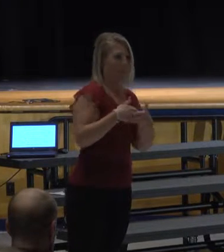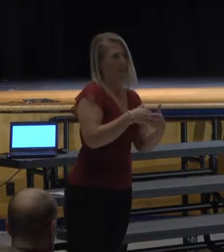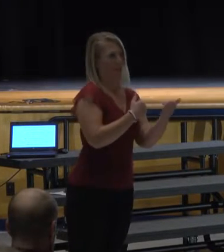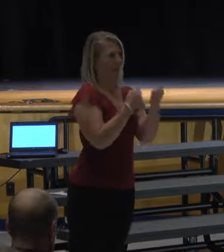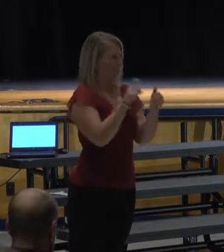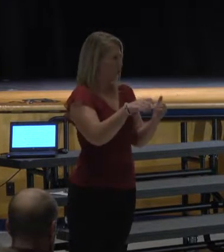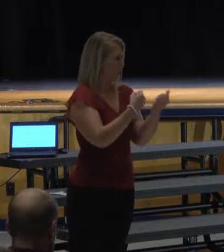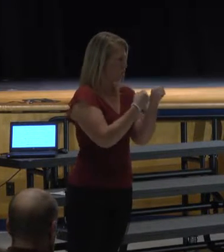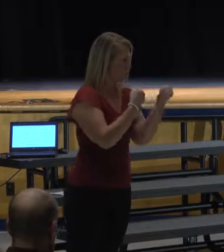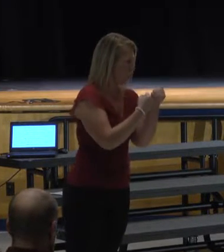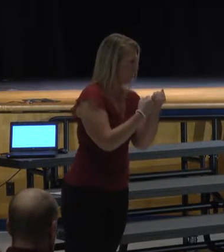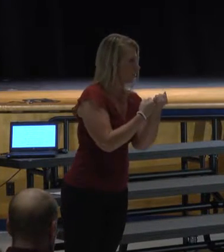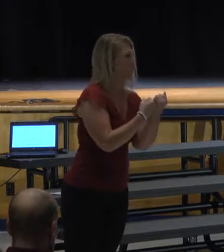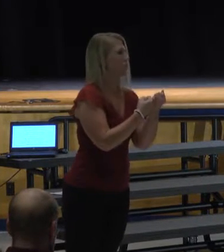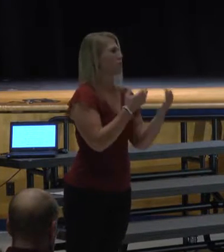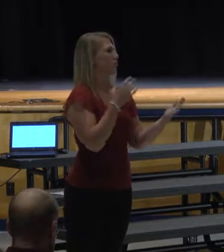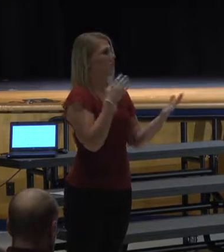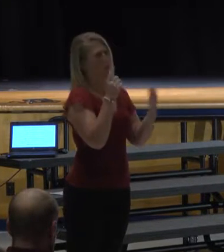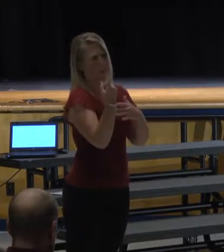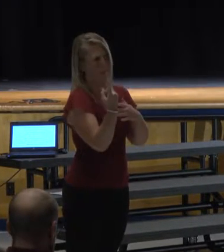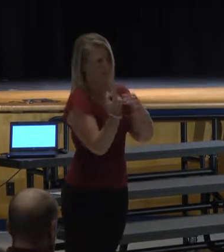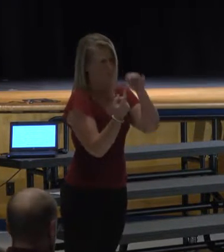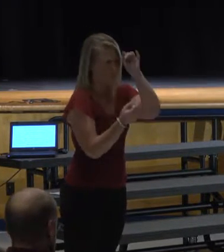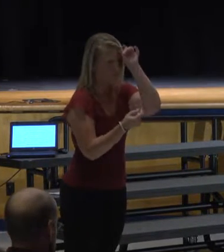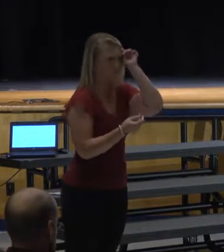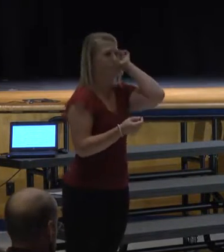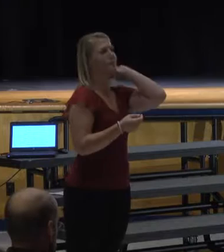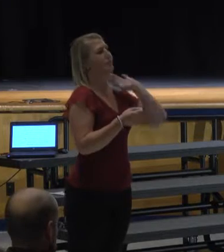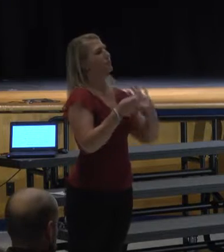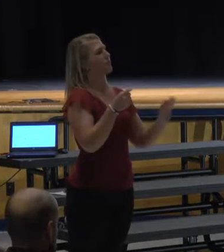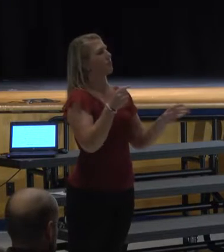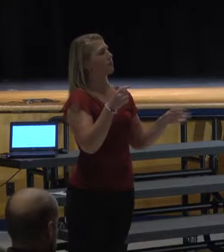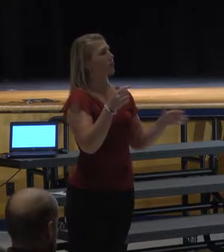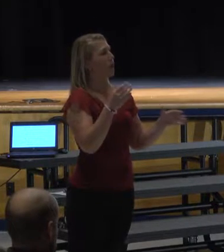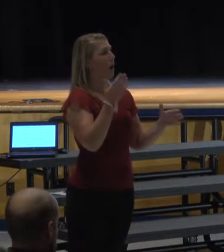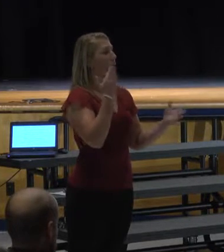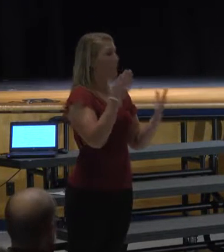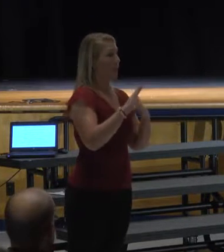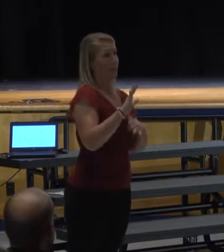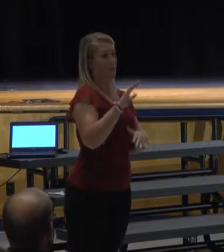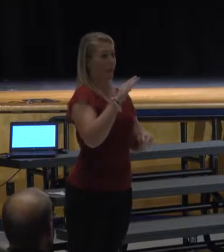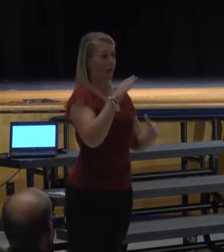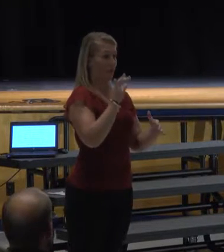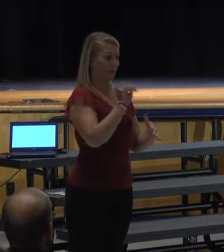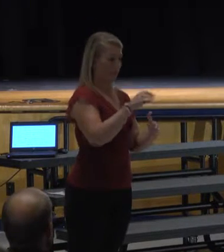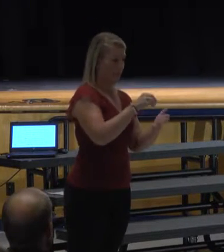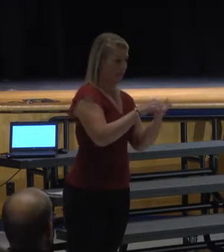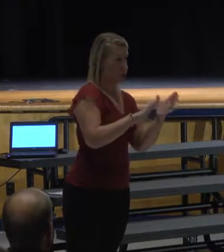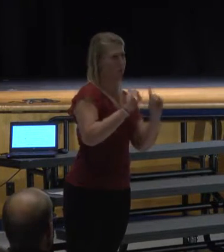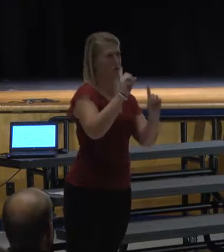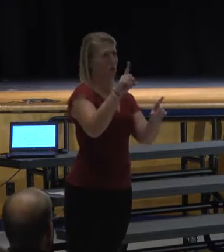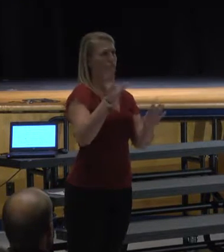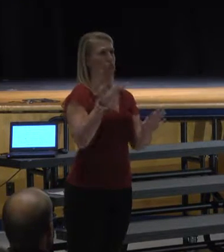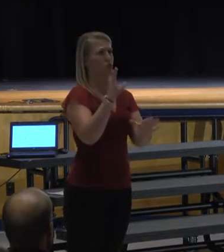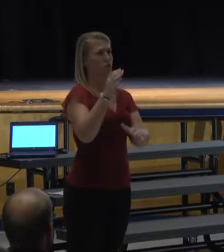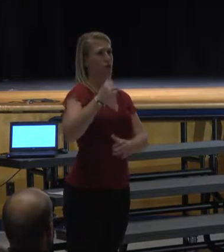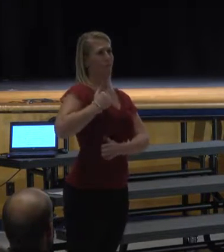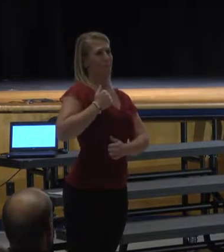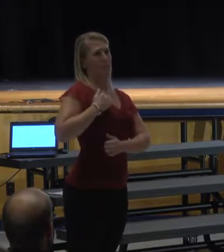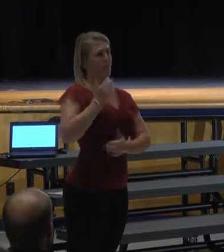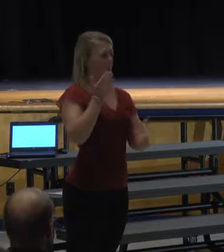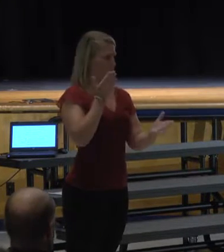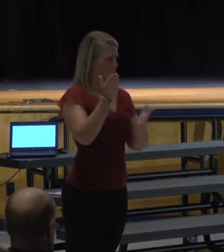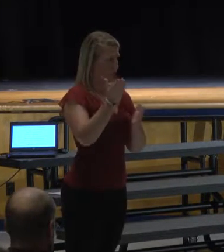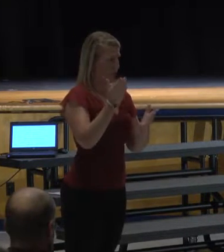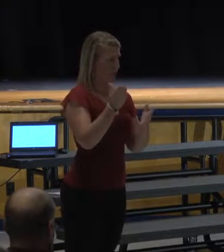the court. All right? In some cases, the student might go and do military service first before going to college. Those are the kinds of things that